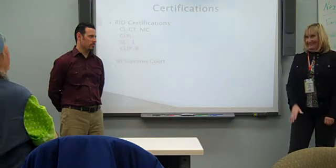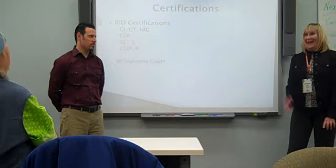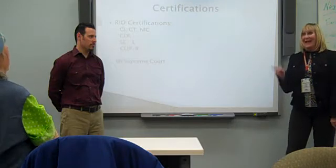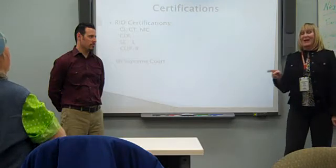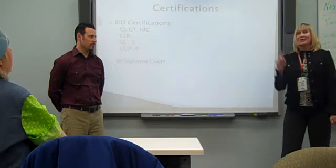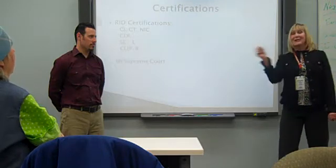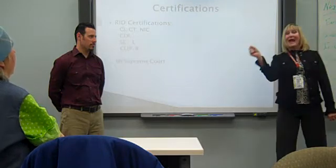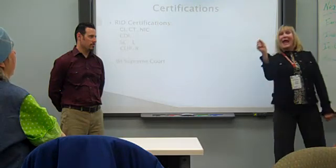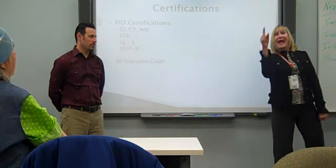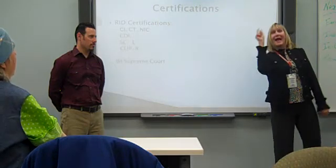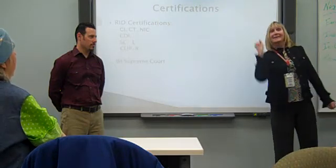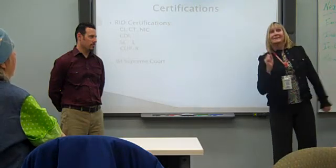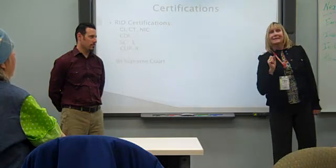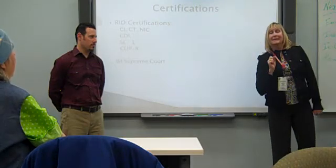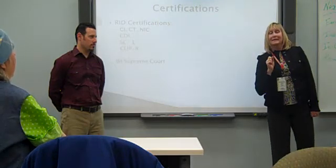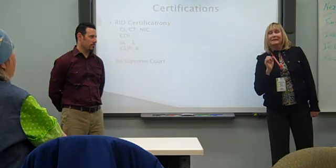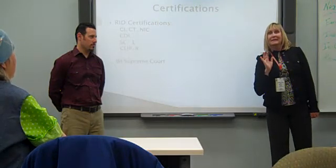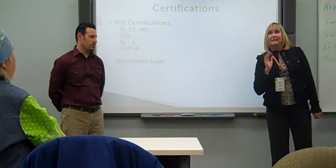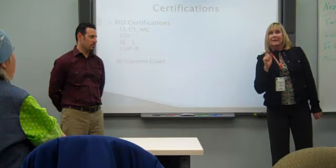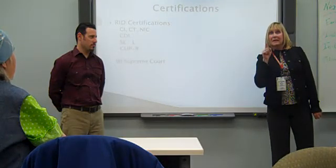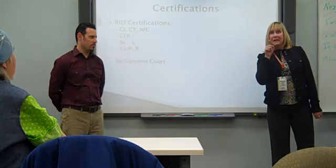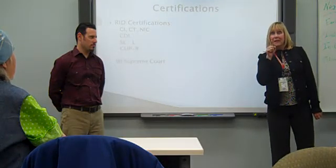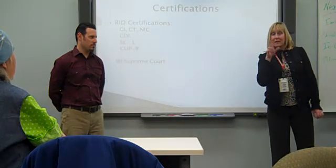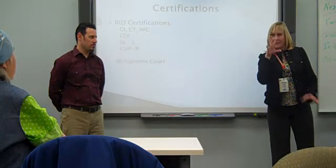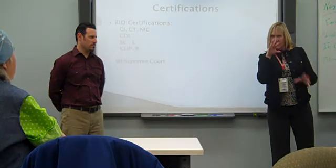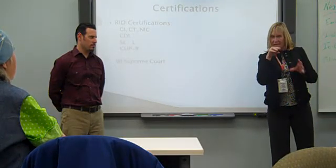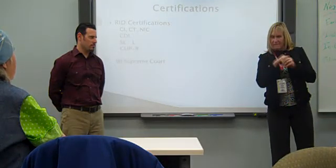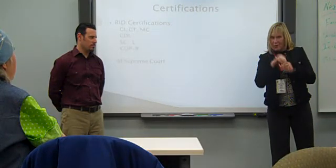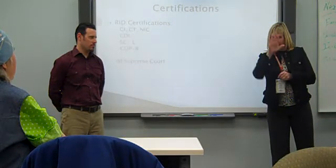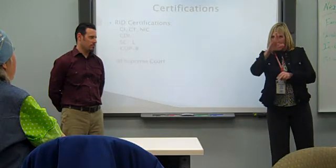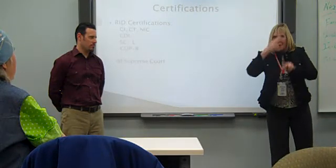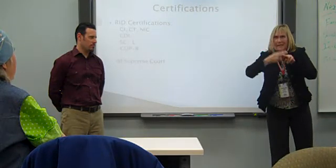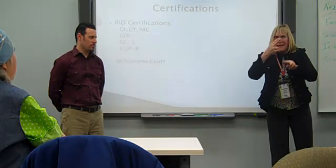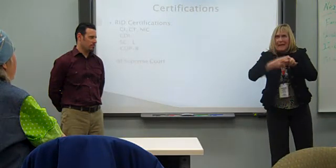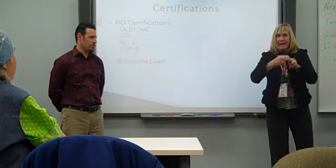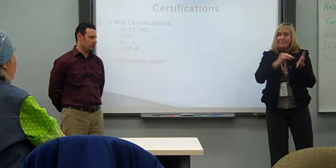And Lisa, she's magic when she signs.